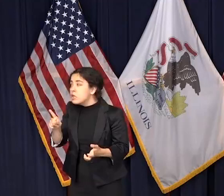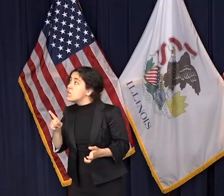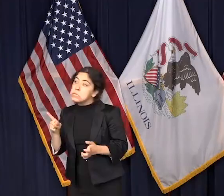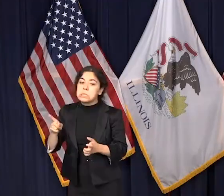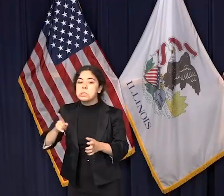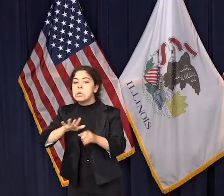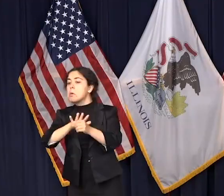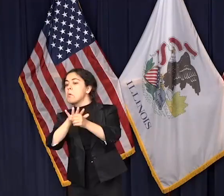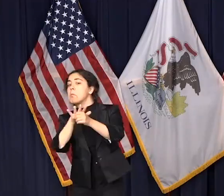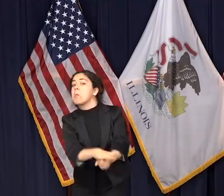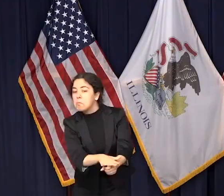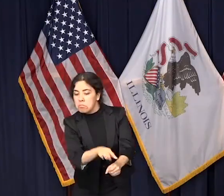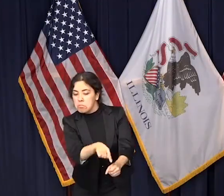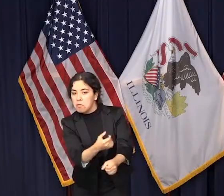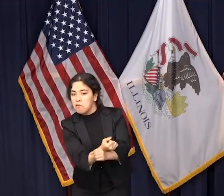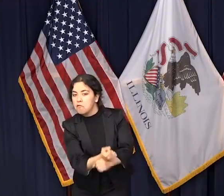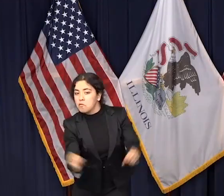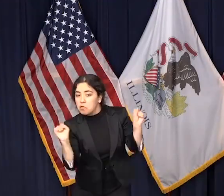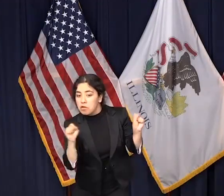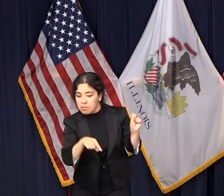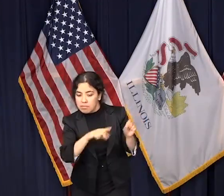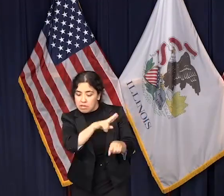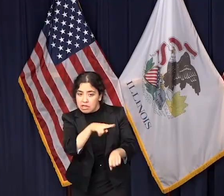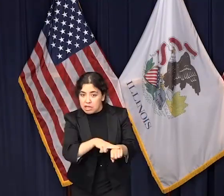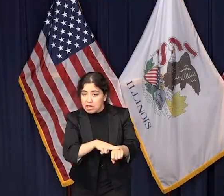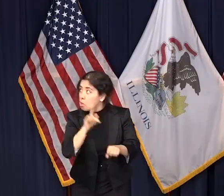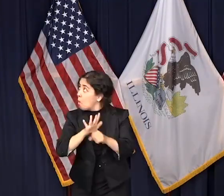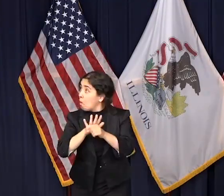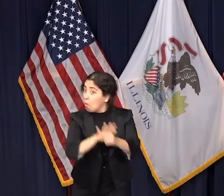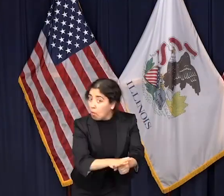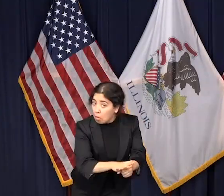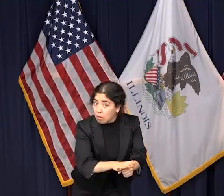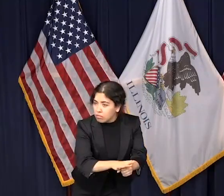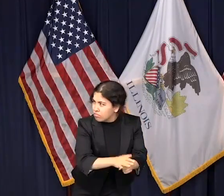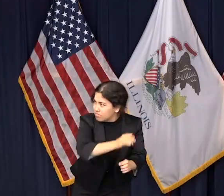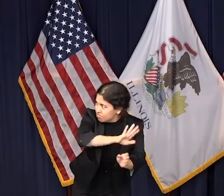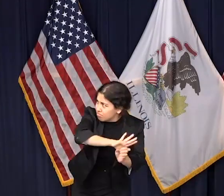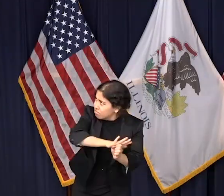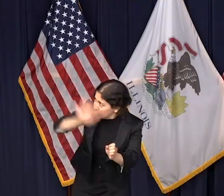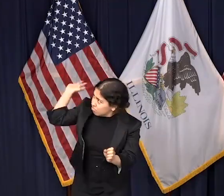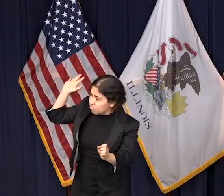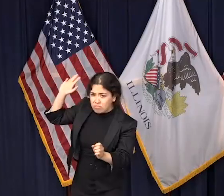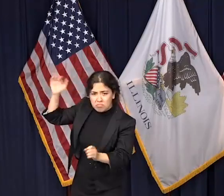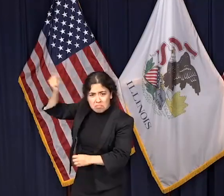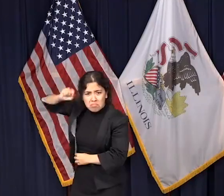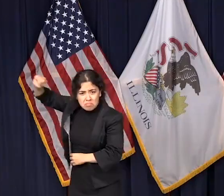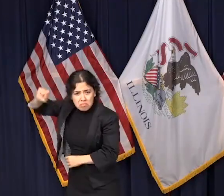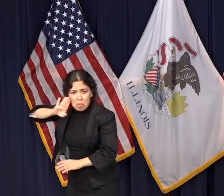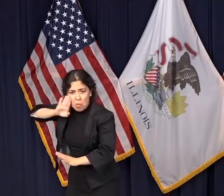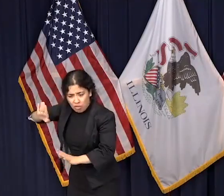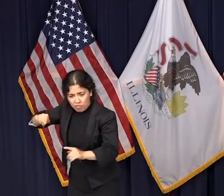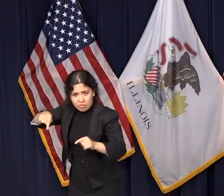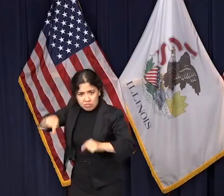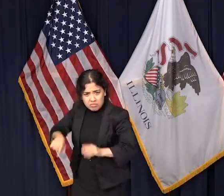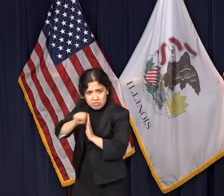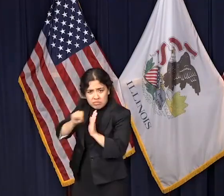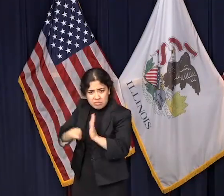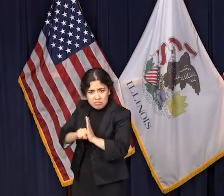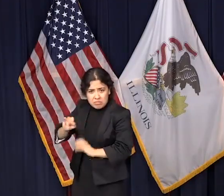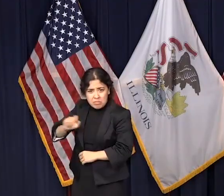nation has in its best moments aspired to protect will be met with resistance from this state